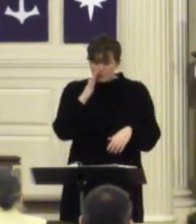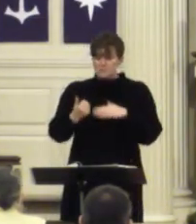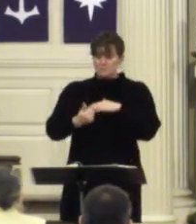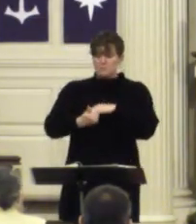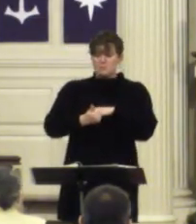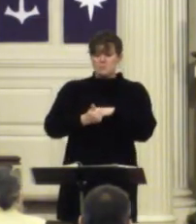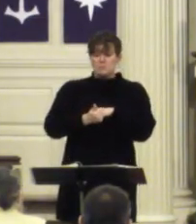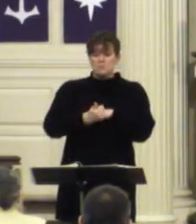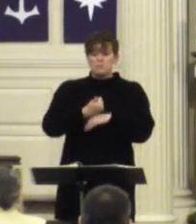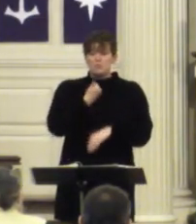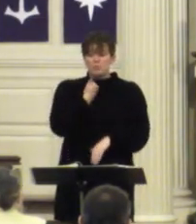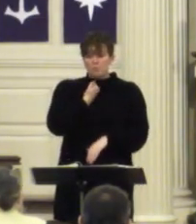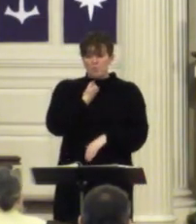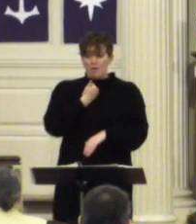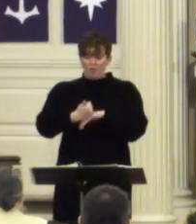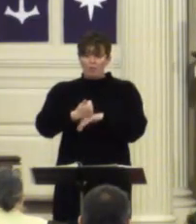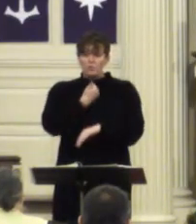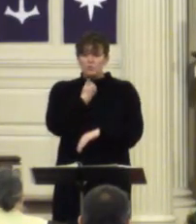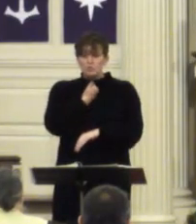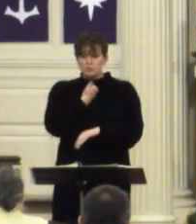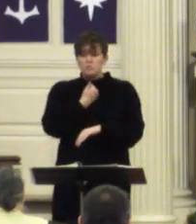do,